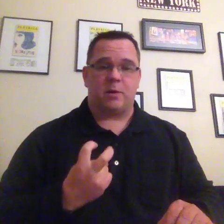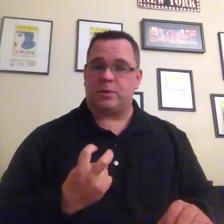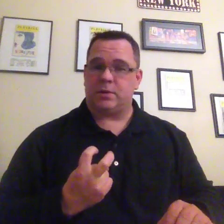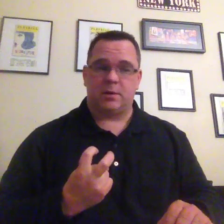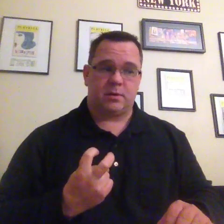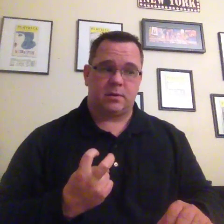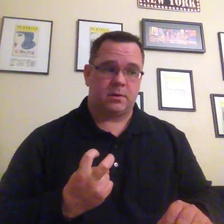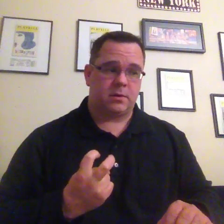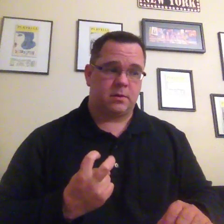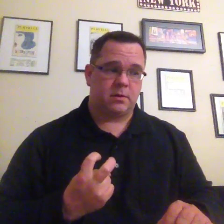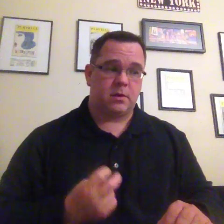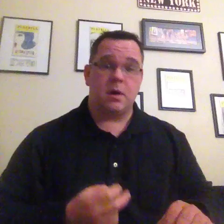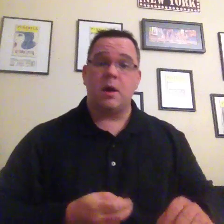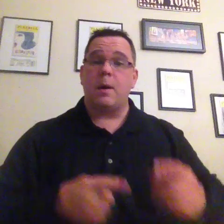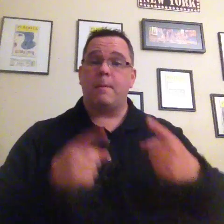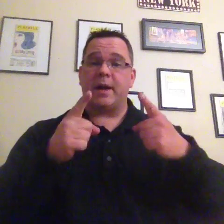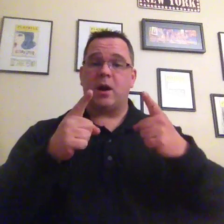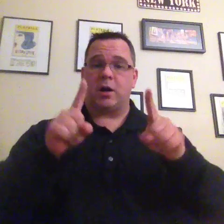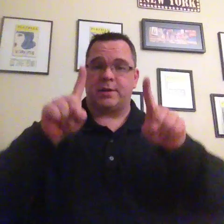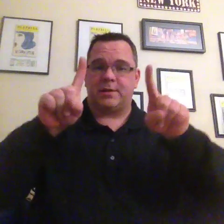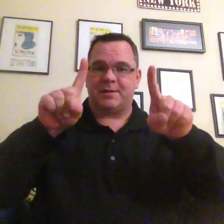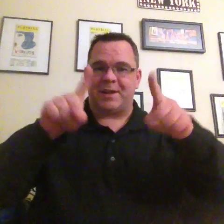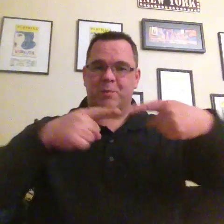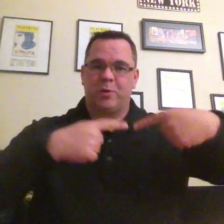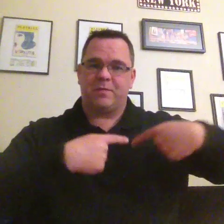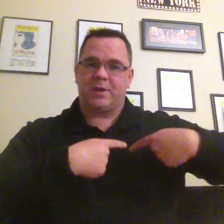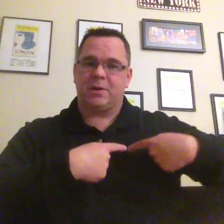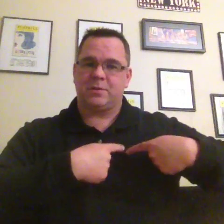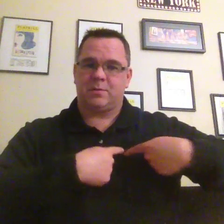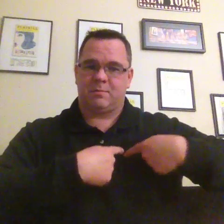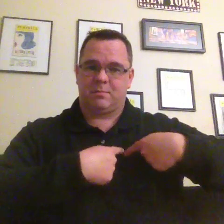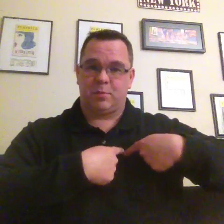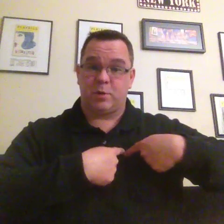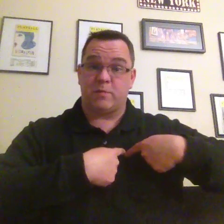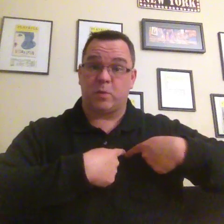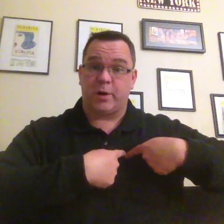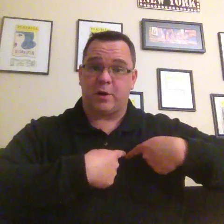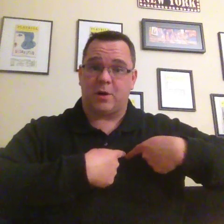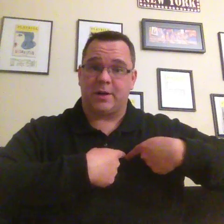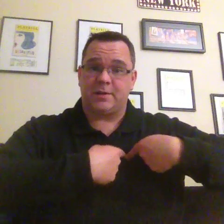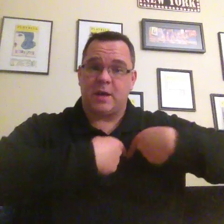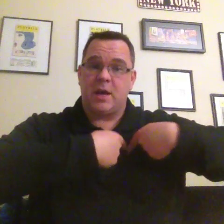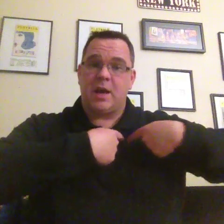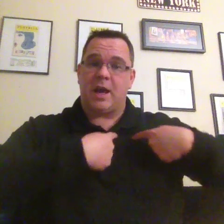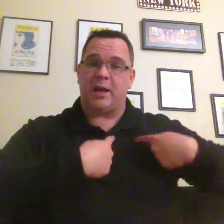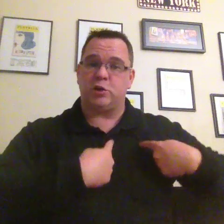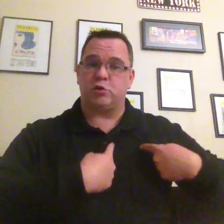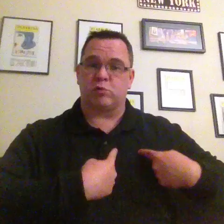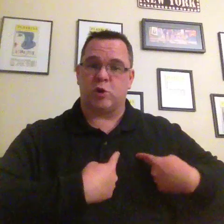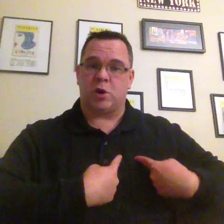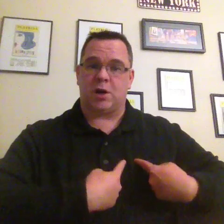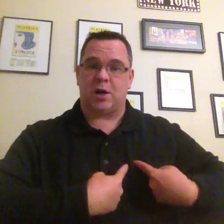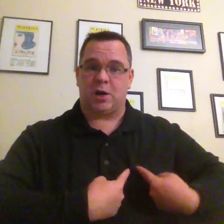doubt. My heart, take your pointer fingers, put them over where your heart is, and draw a